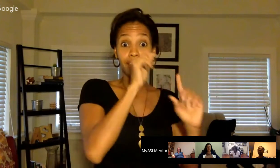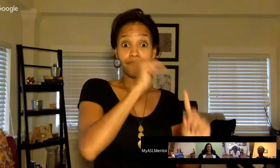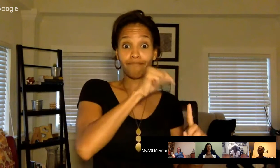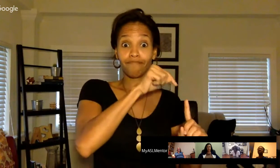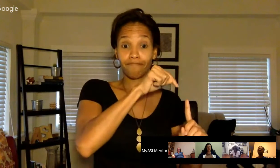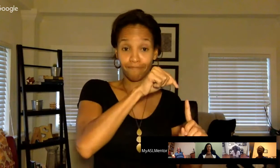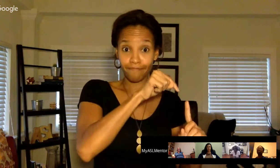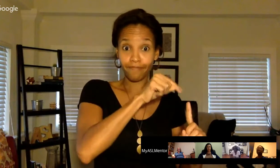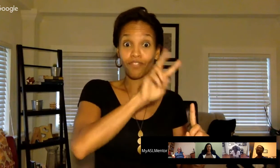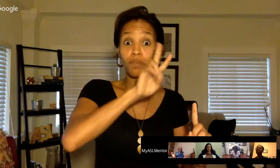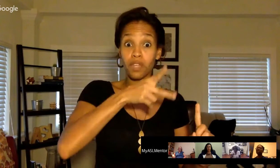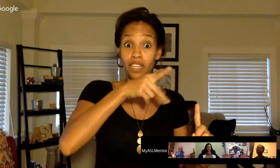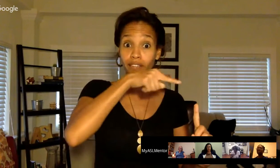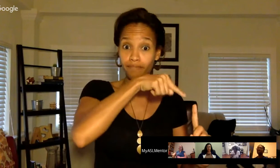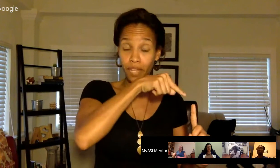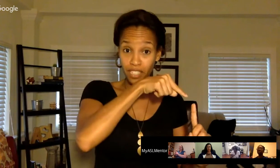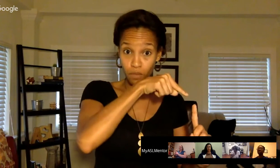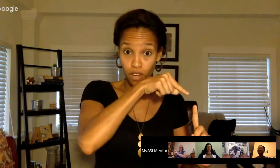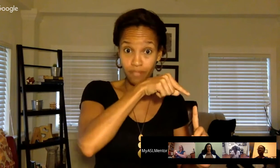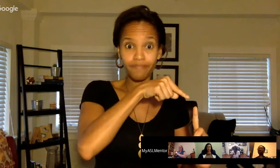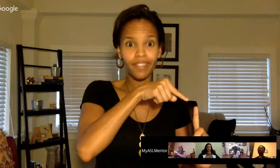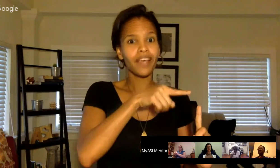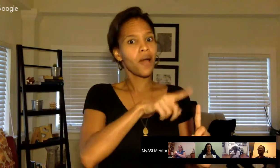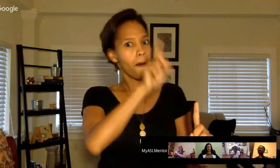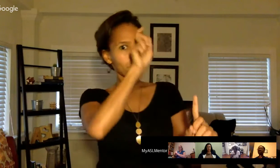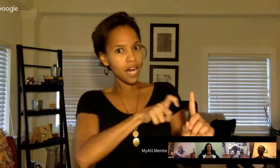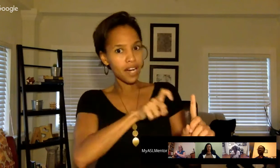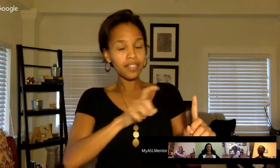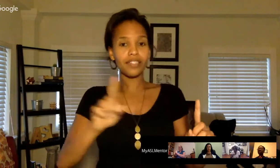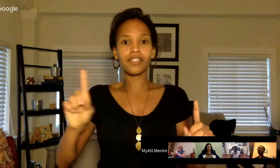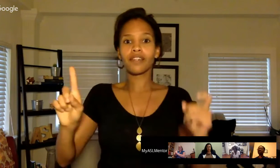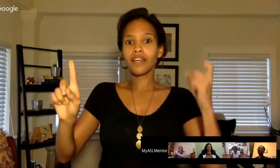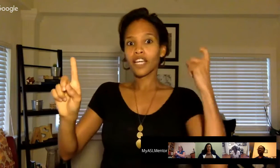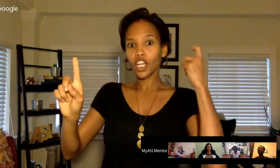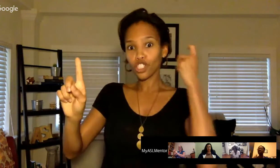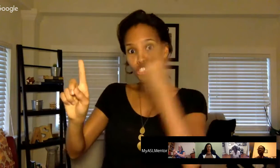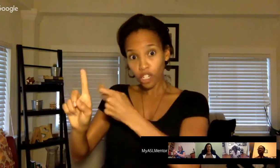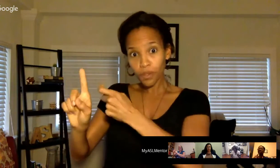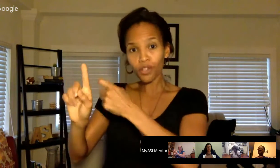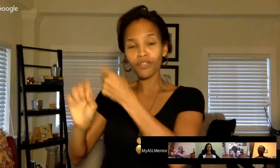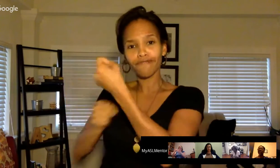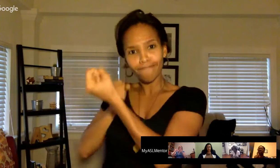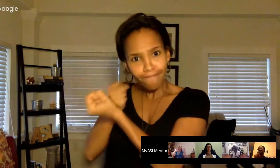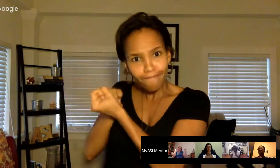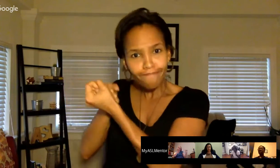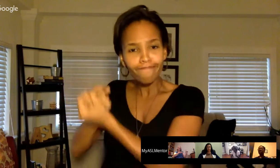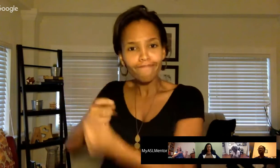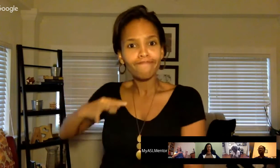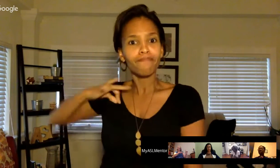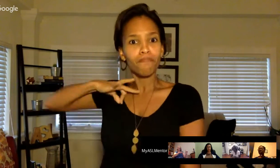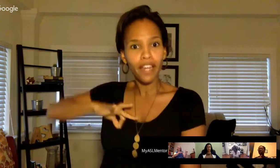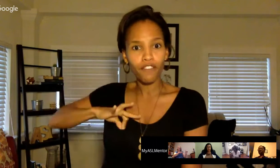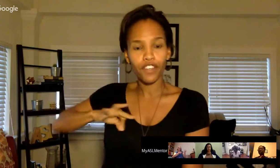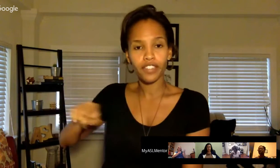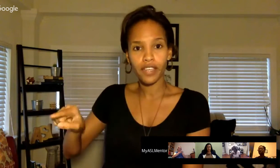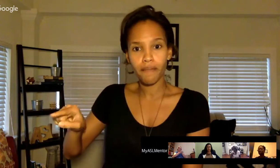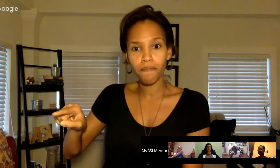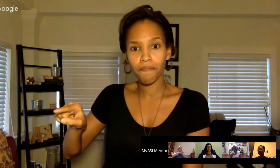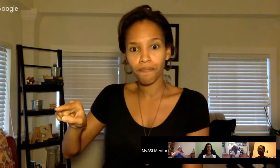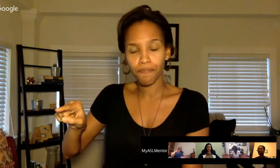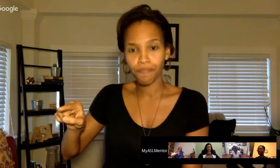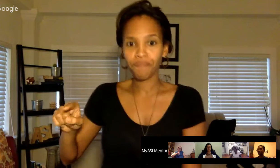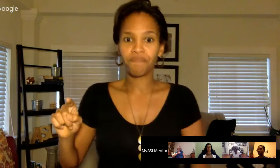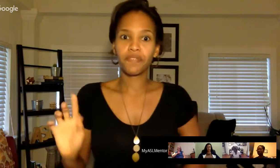pick, BP, pick someone, must contribute, benefit